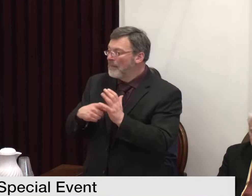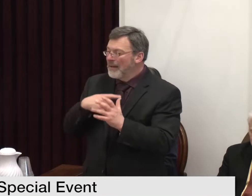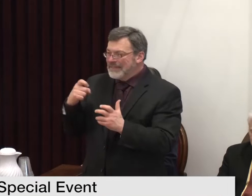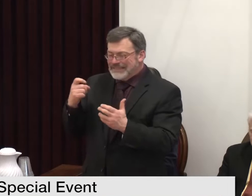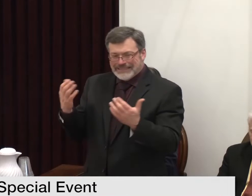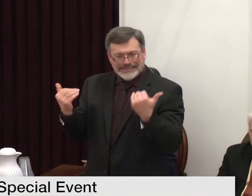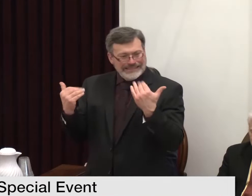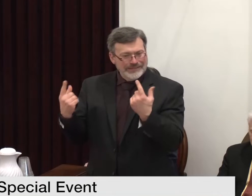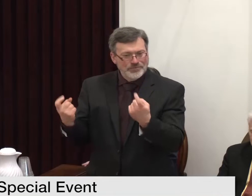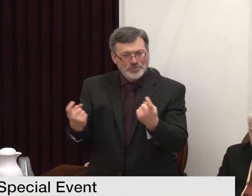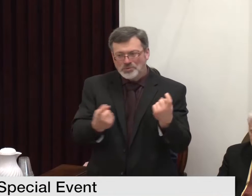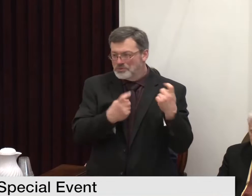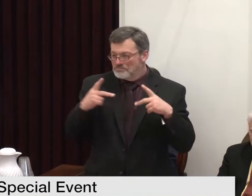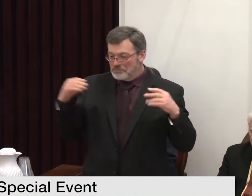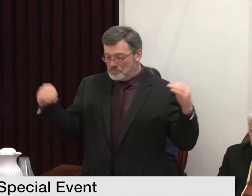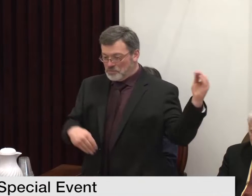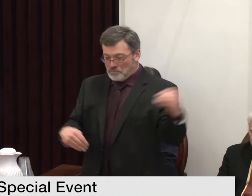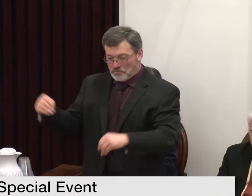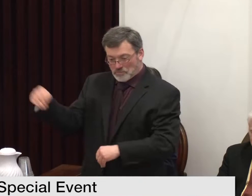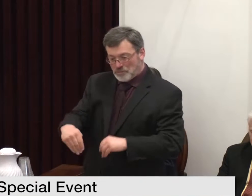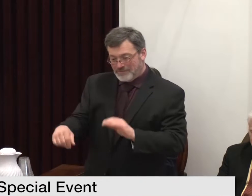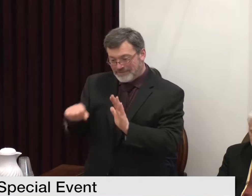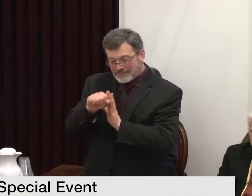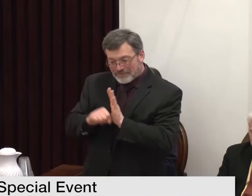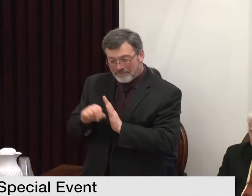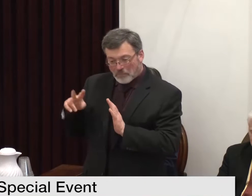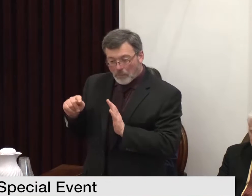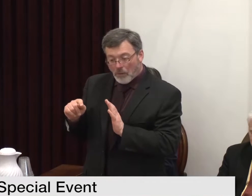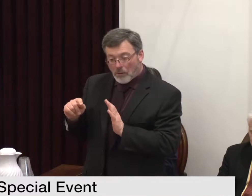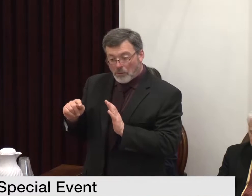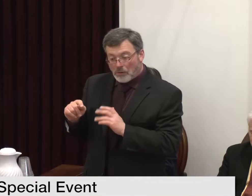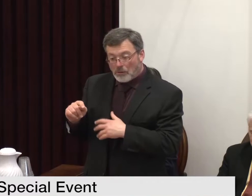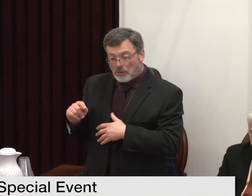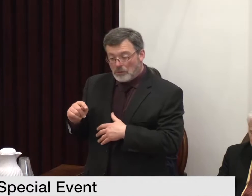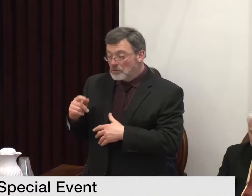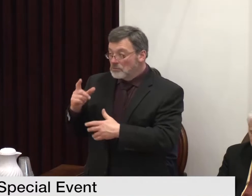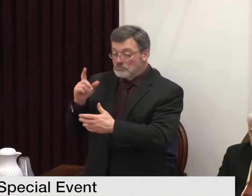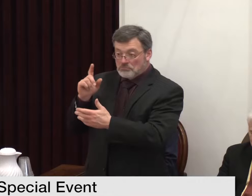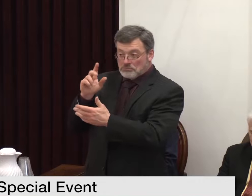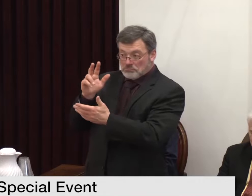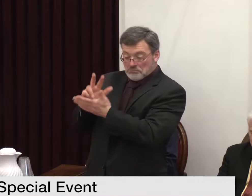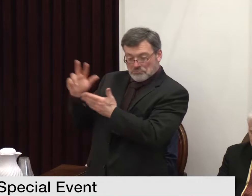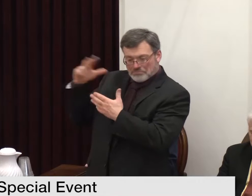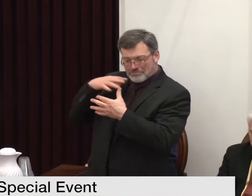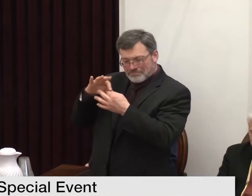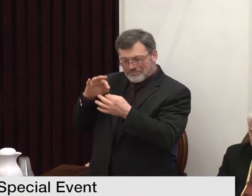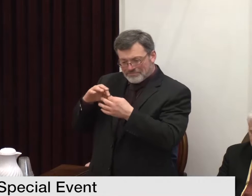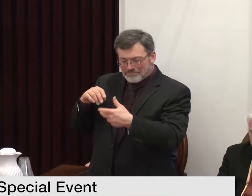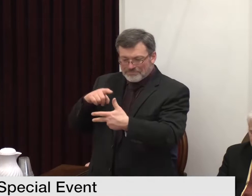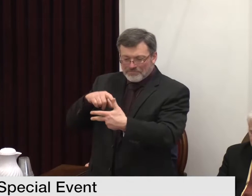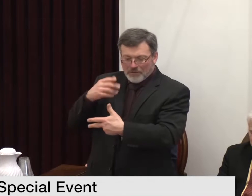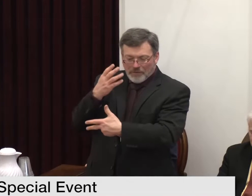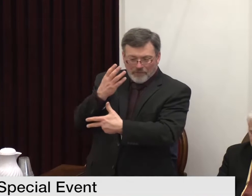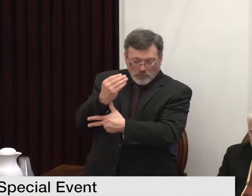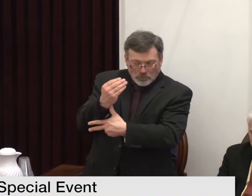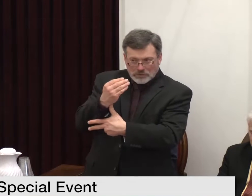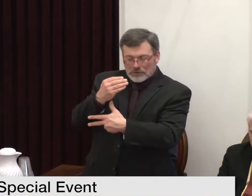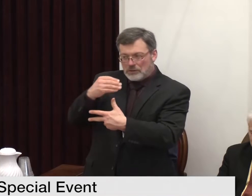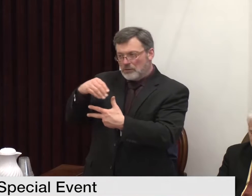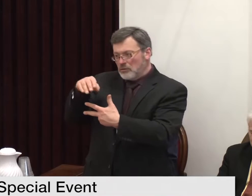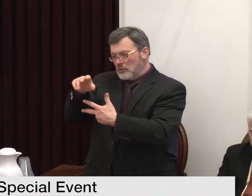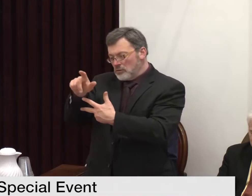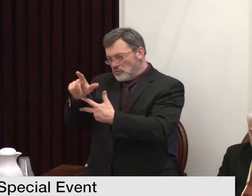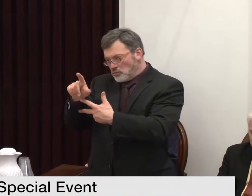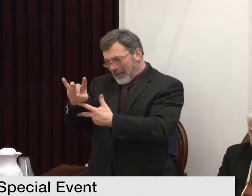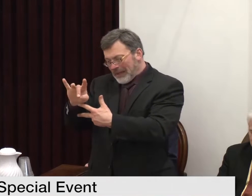Remember those three numbers I shared in the State of the State? 14, 28, and 48.